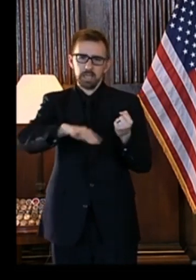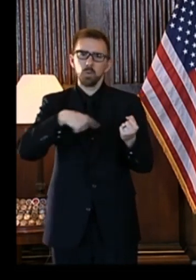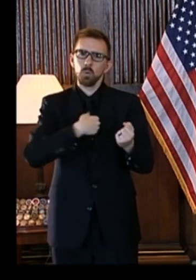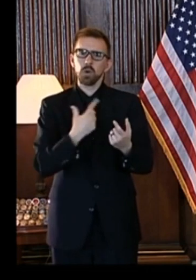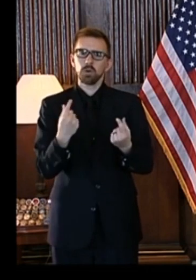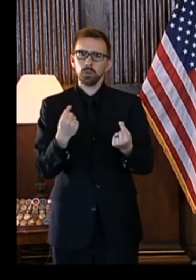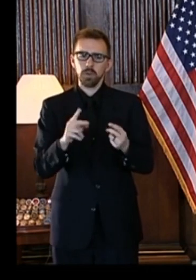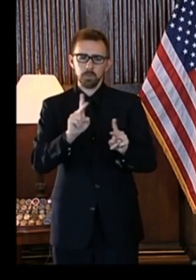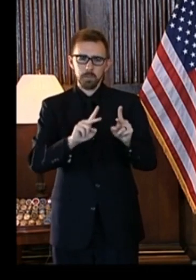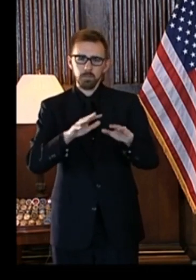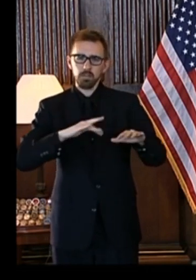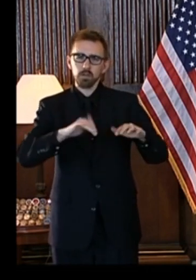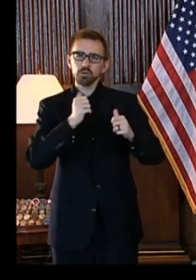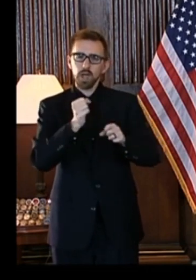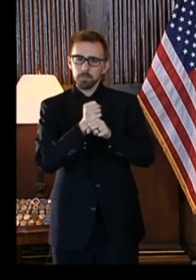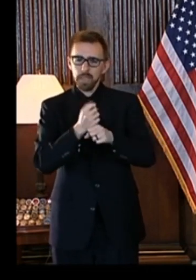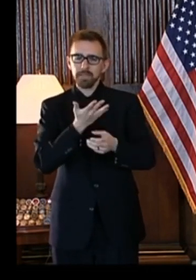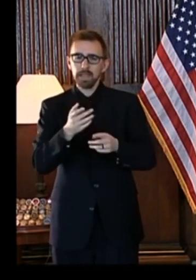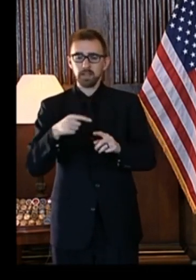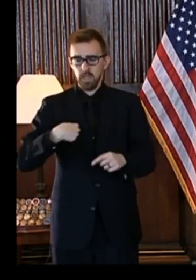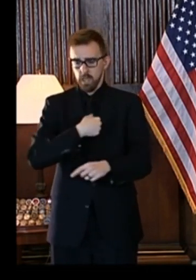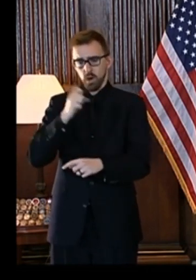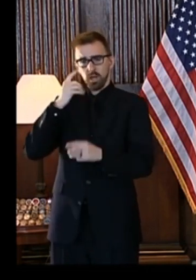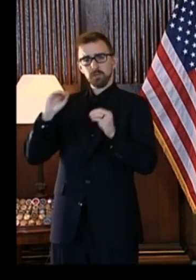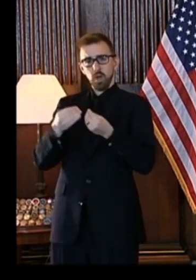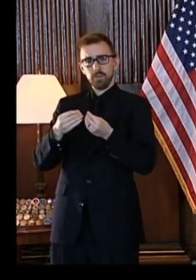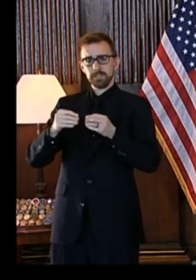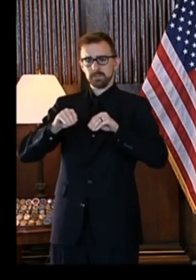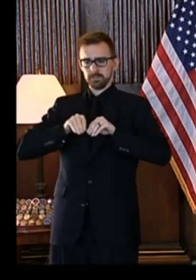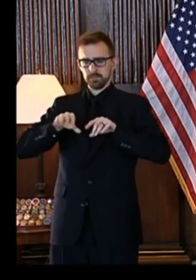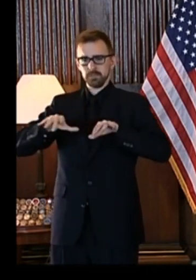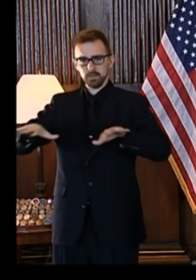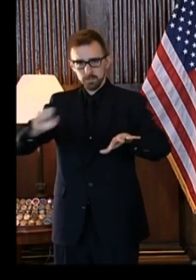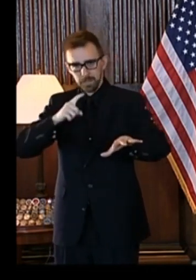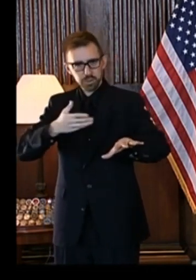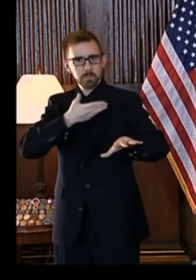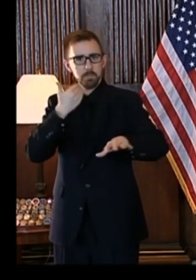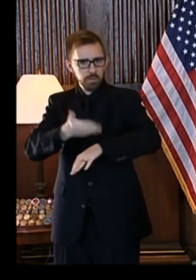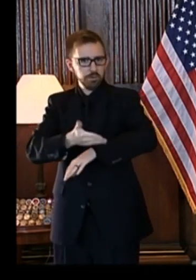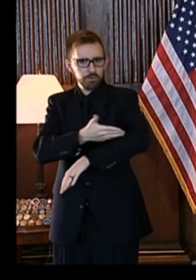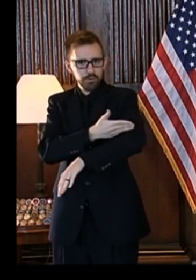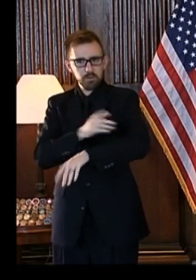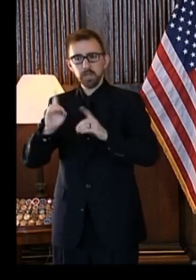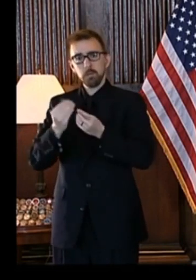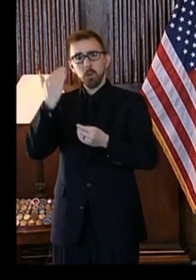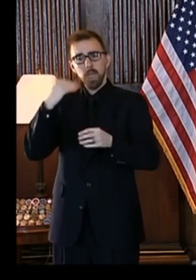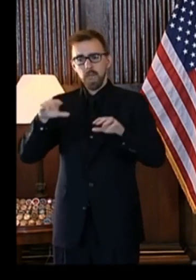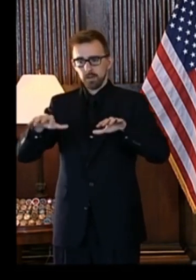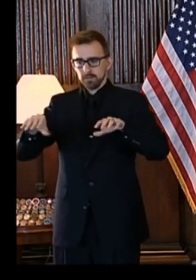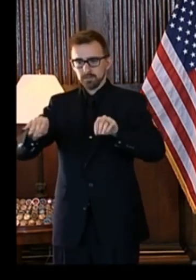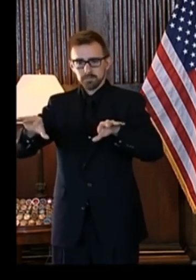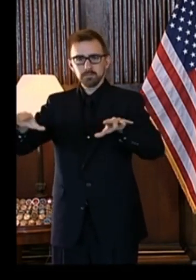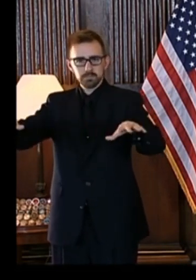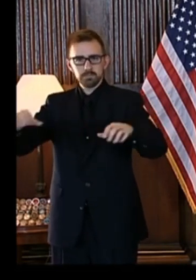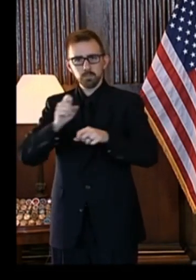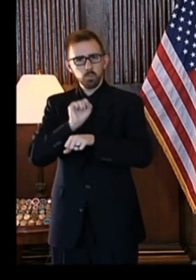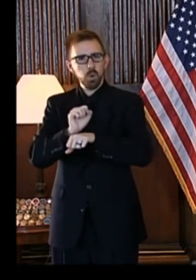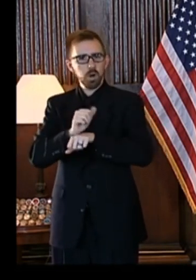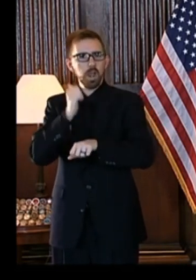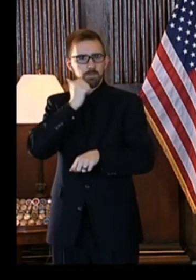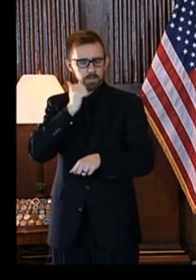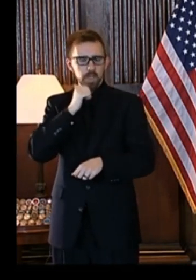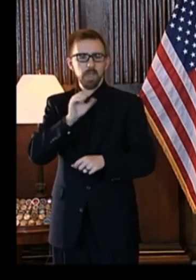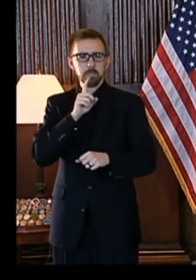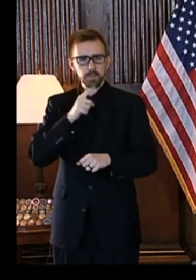doing to try to make things better from the governor's office and trying to make sure that all these department heads are working hard every day to make